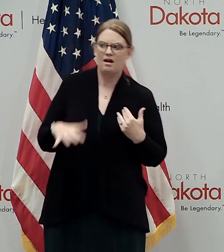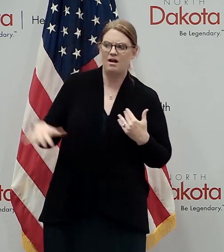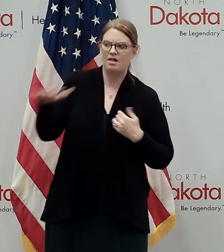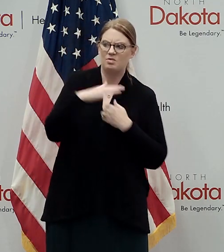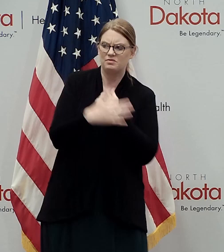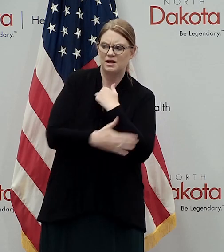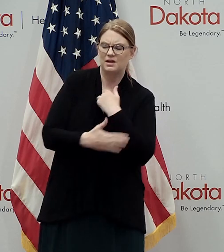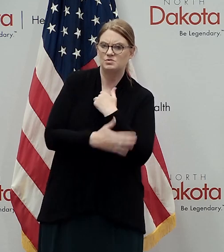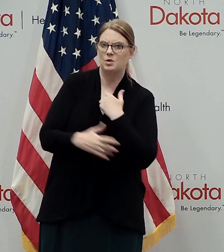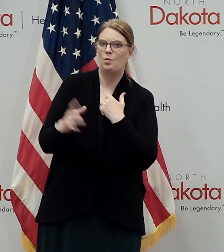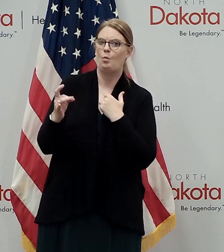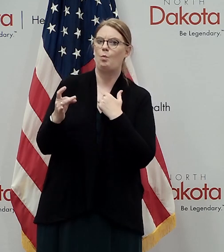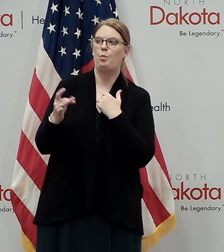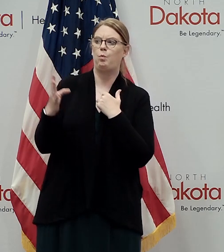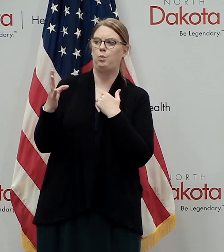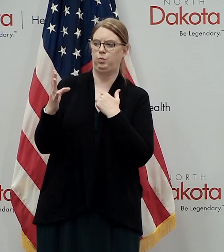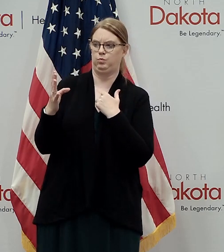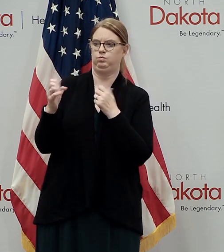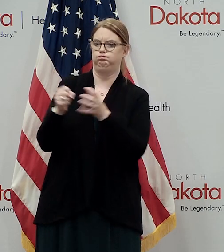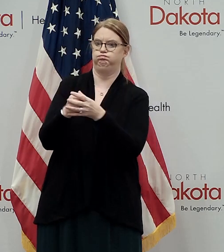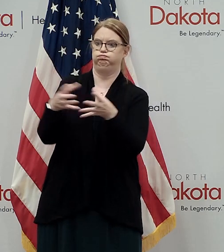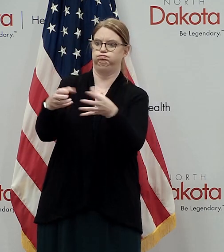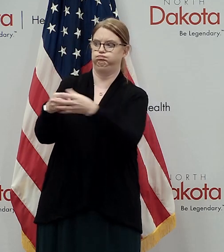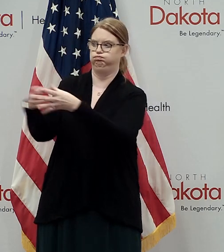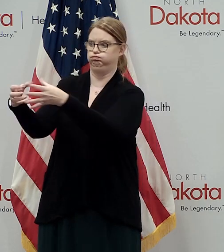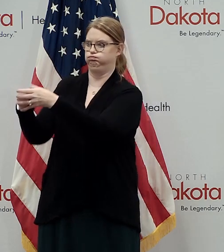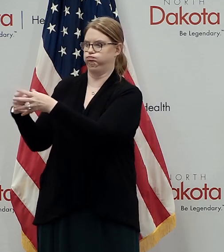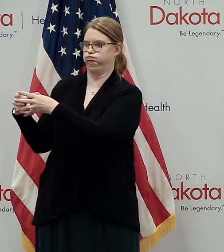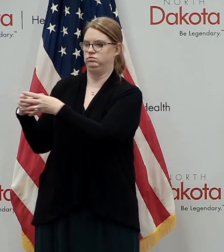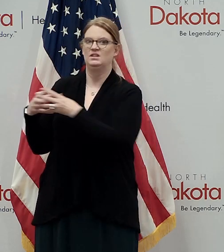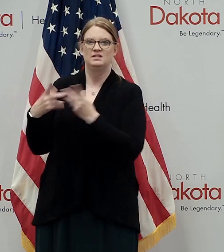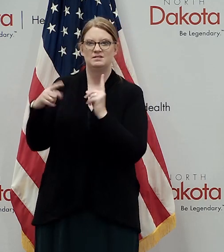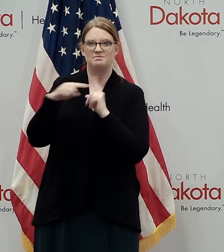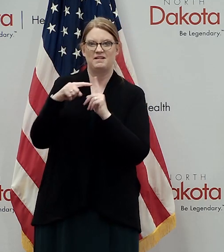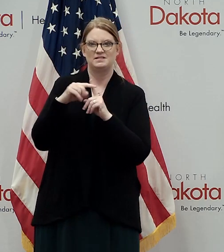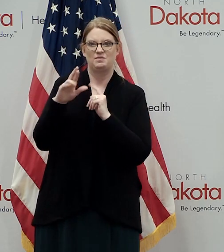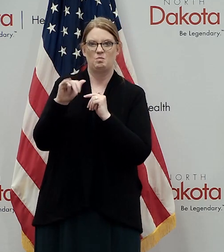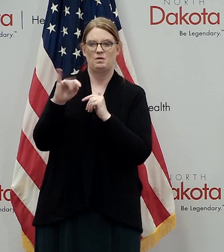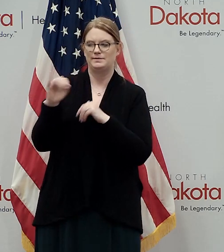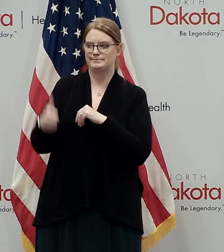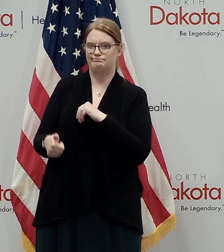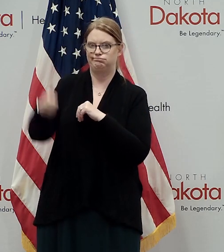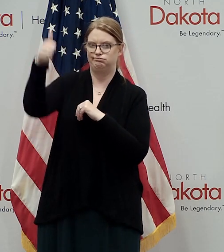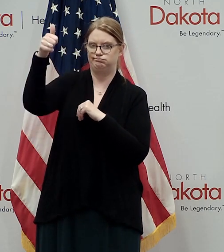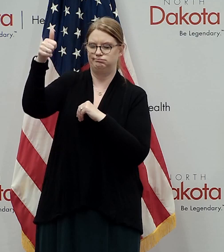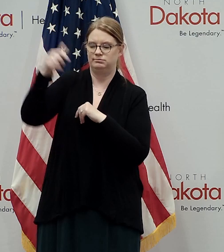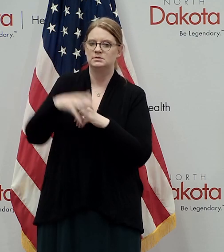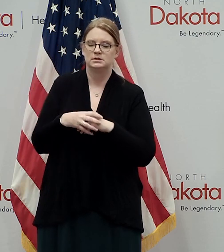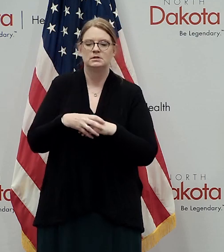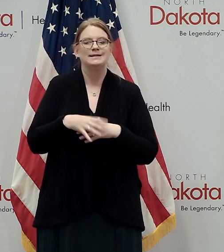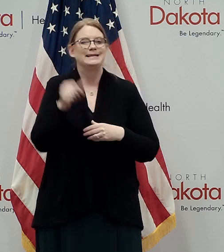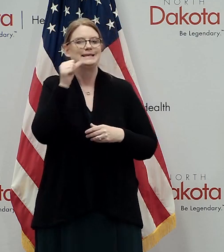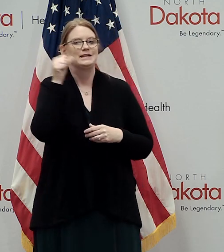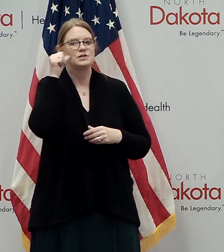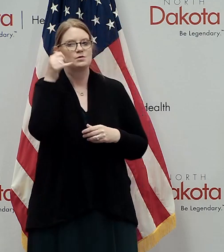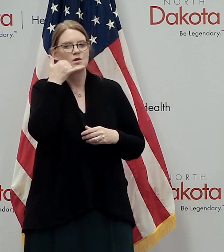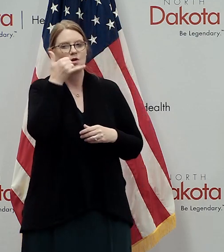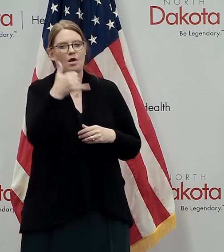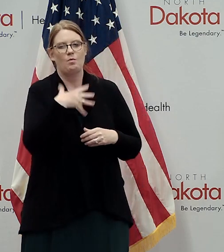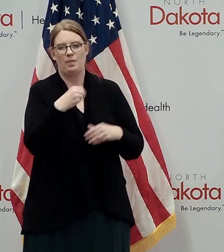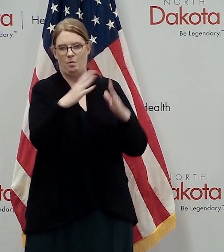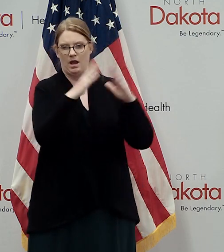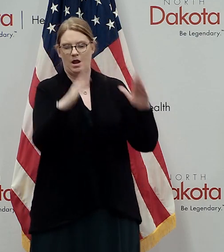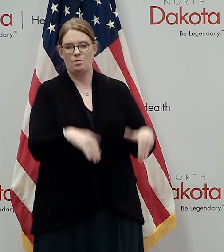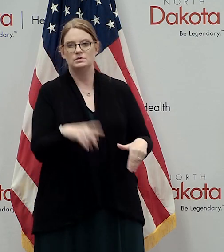just increases in the numerator, but actually increases in positivity rate. And was on a call yesterday with a White House